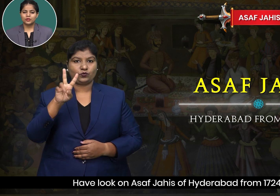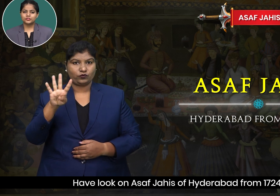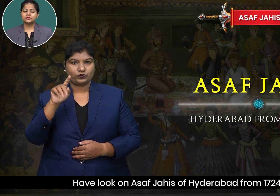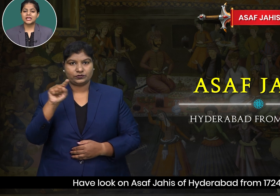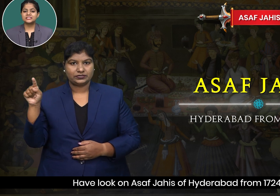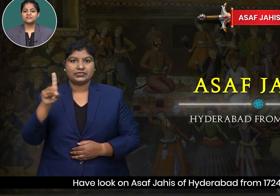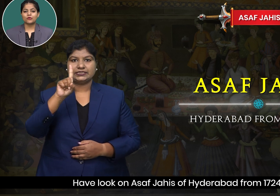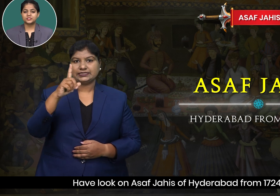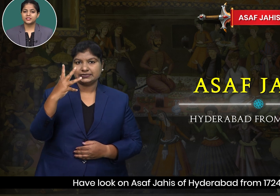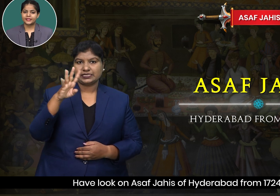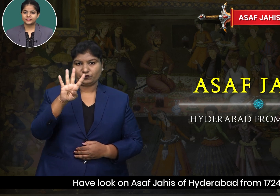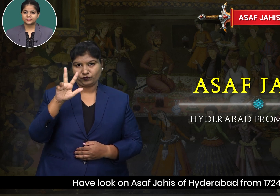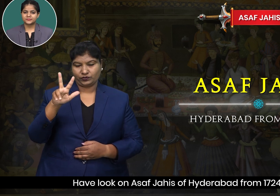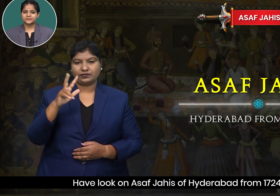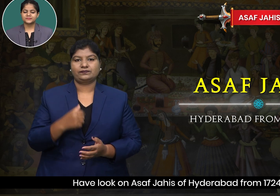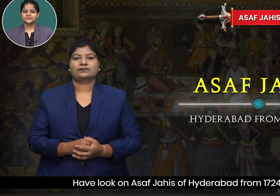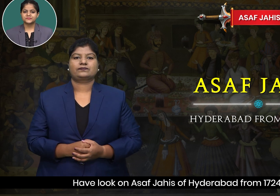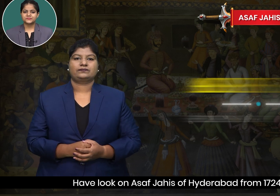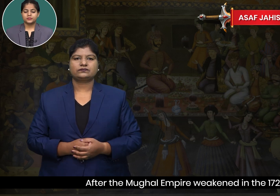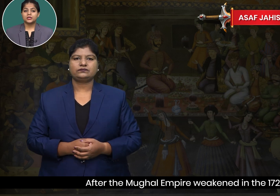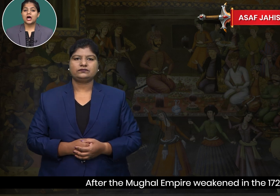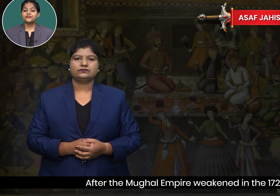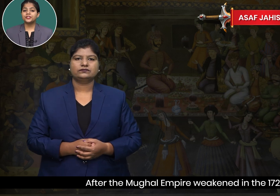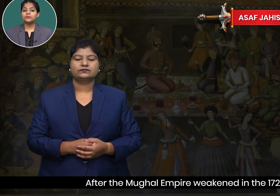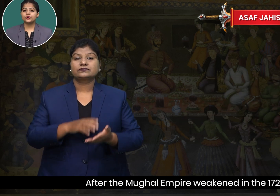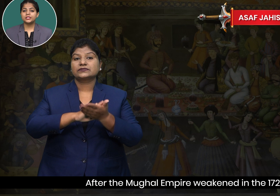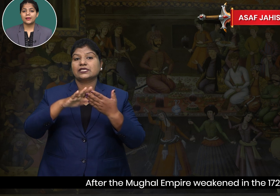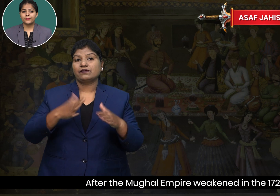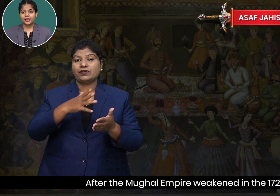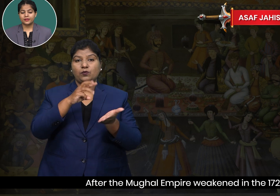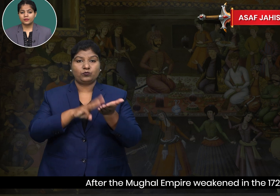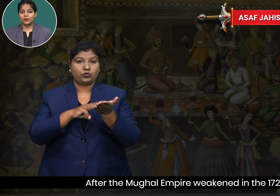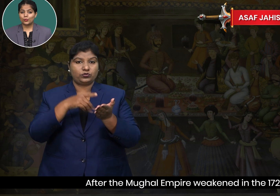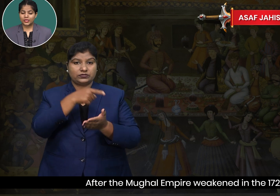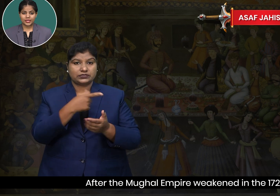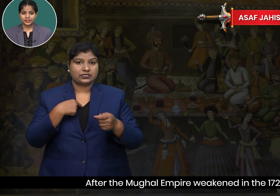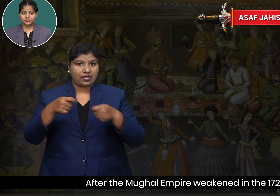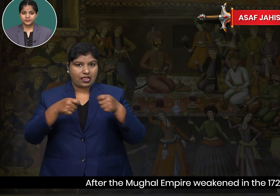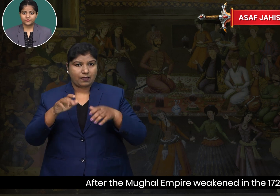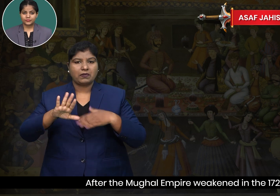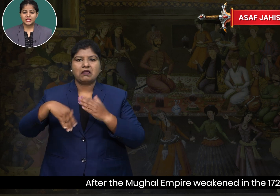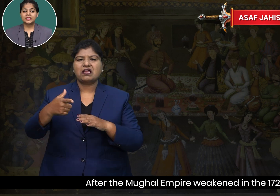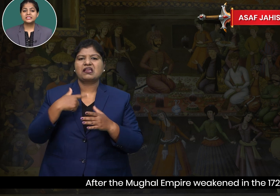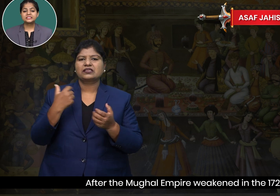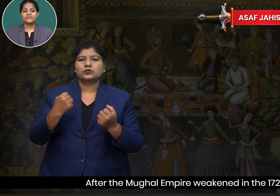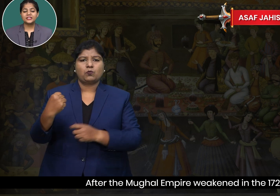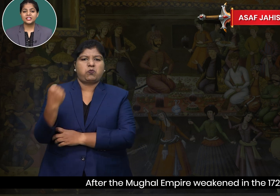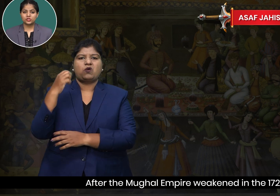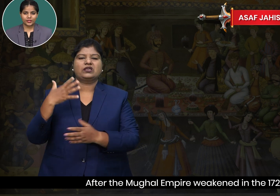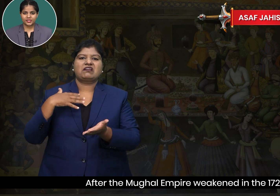1724 to 1948. After the Mughal Empire weakened in